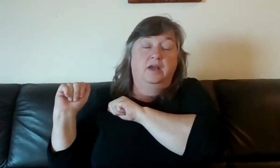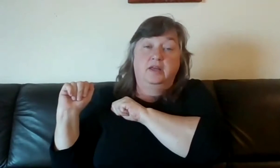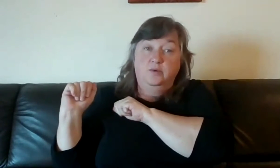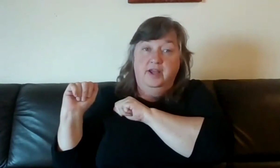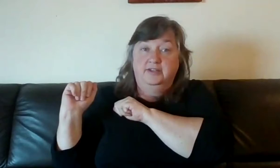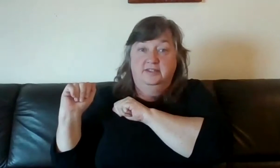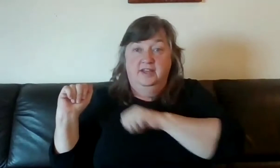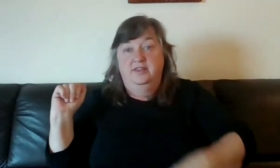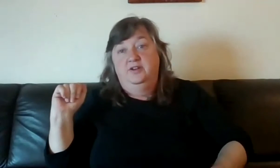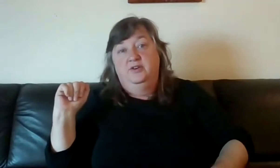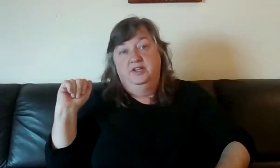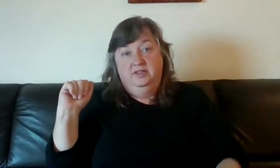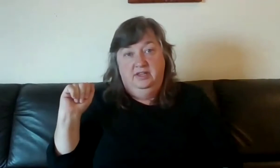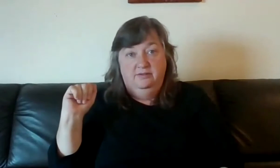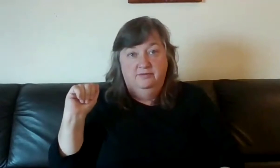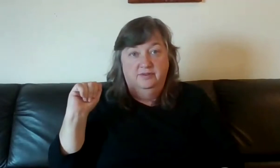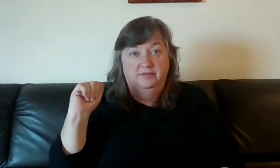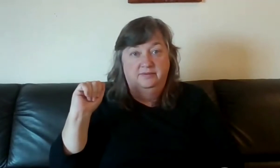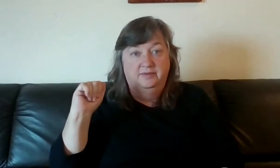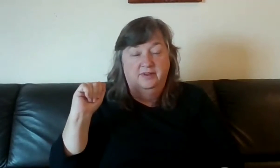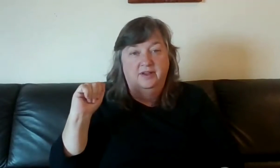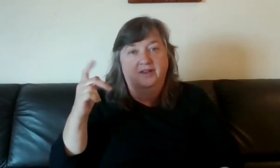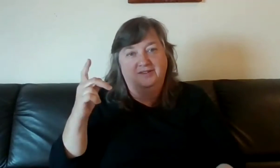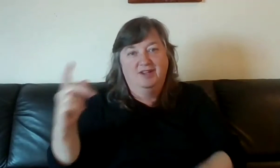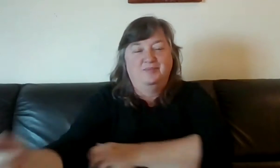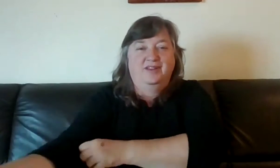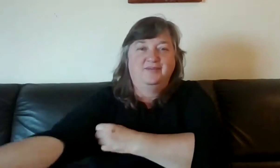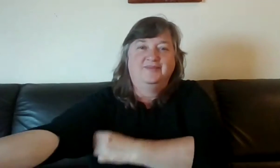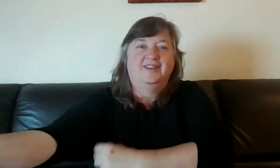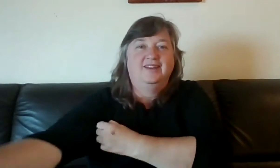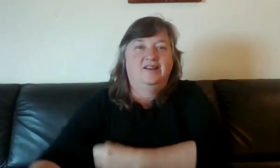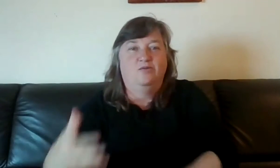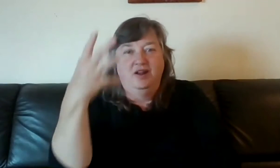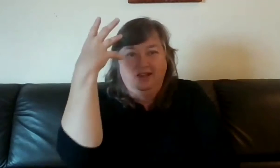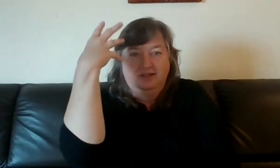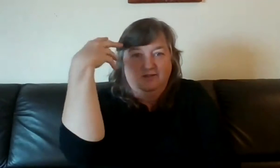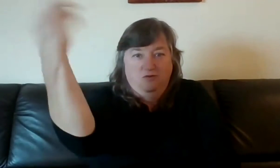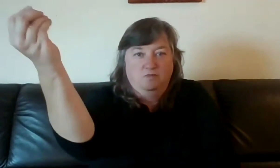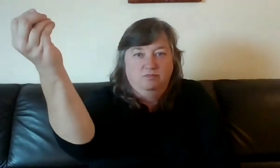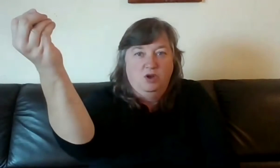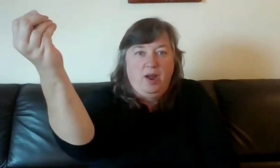Another way to say that you're going to leave, there's a couple of them. One is go